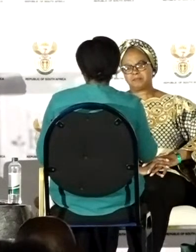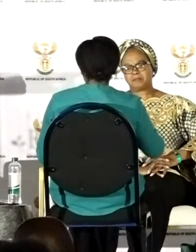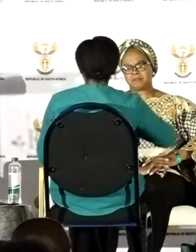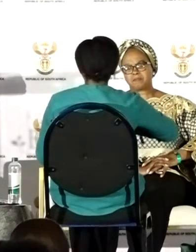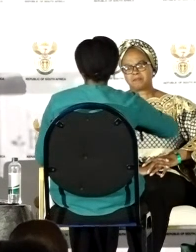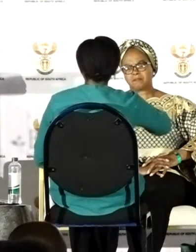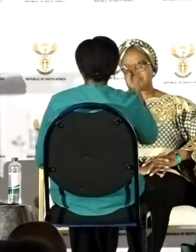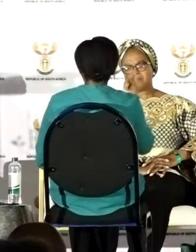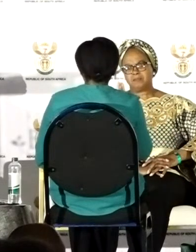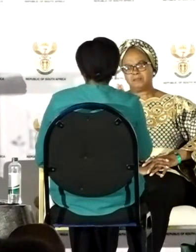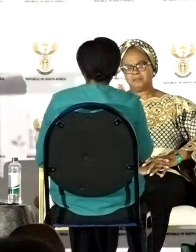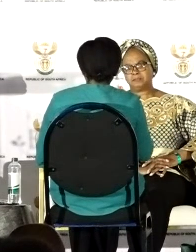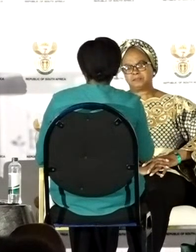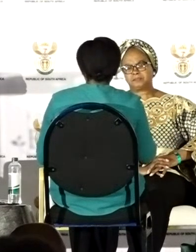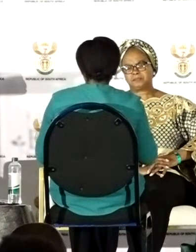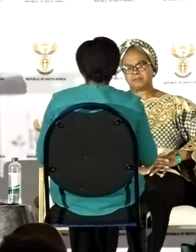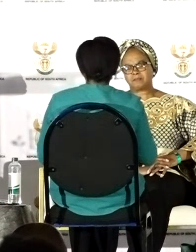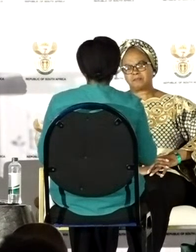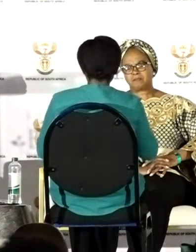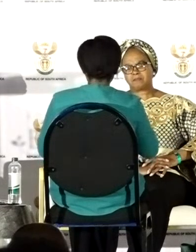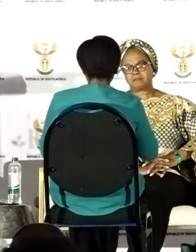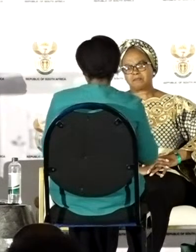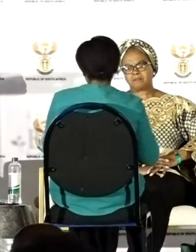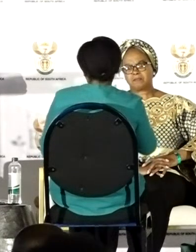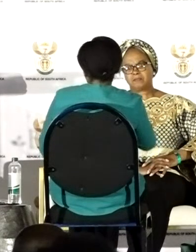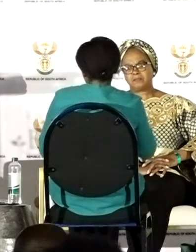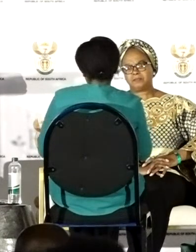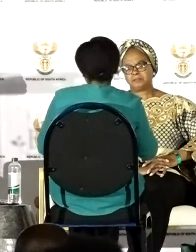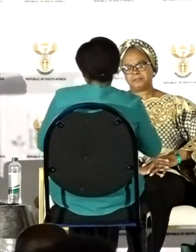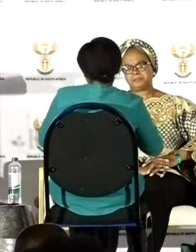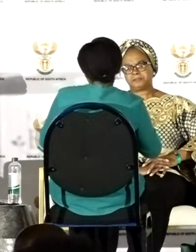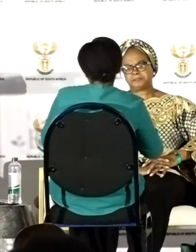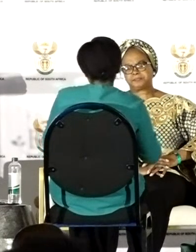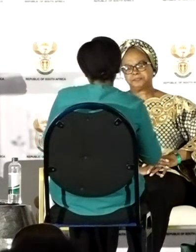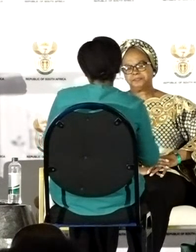transport and accessible infrastructure. Let me set the tone and state some